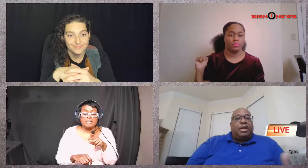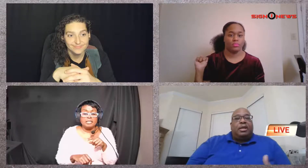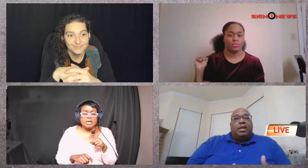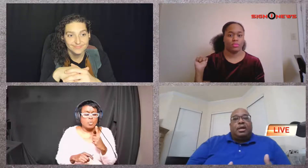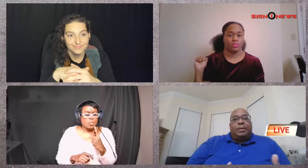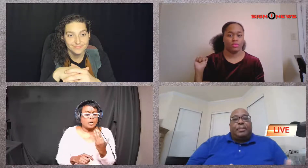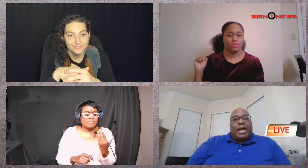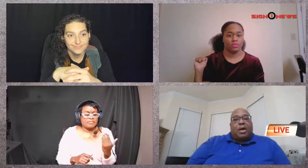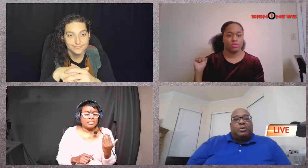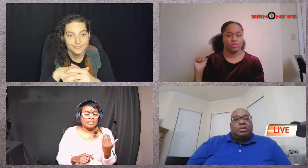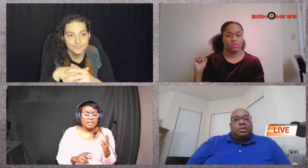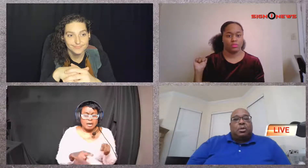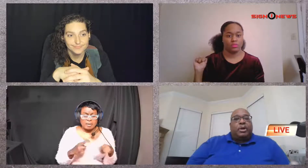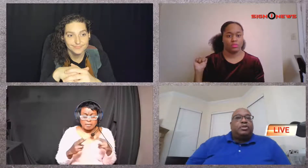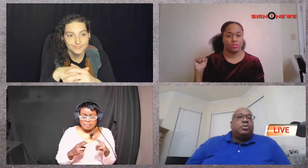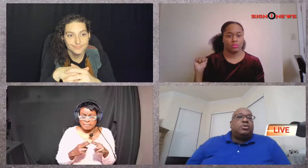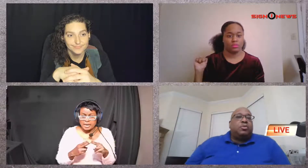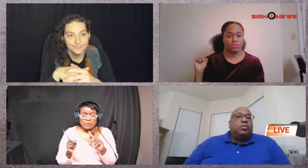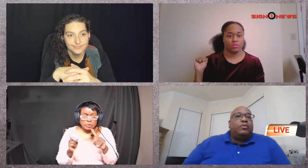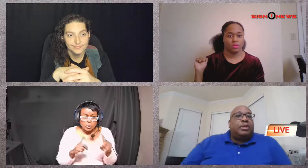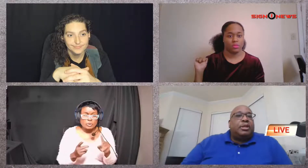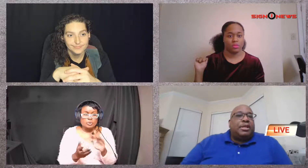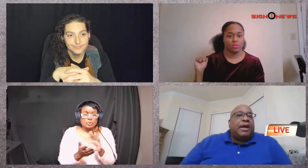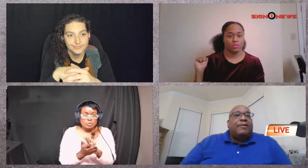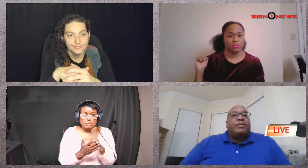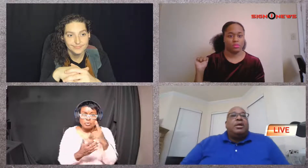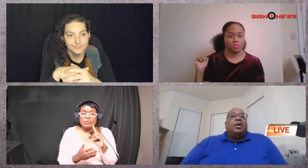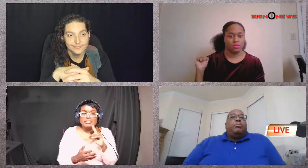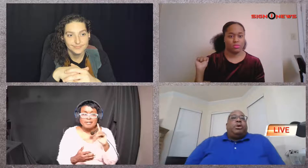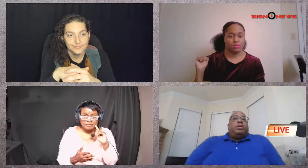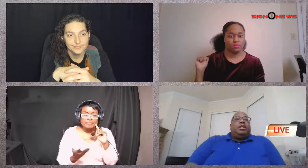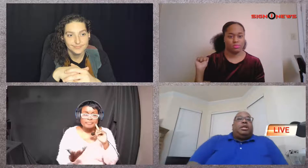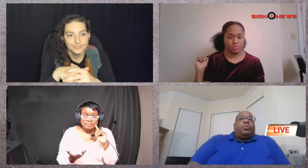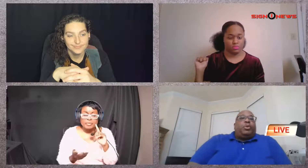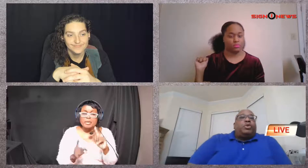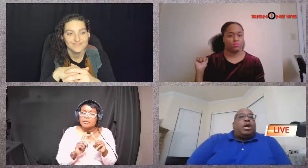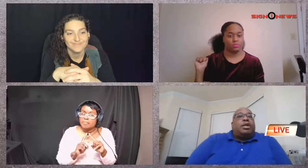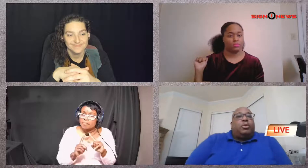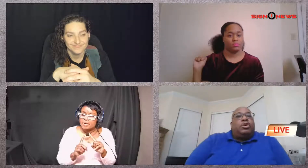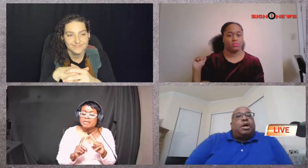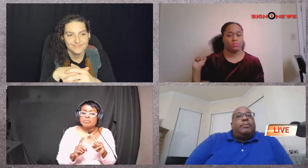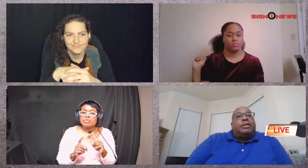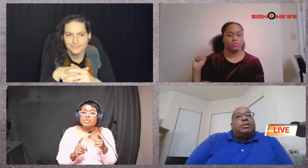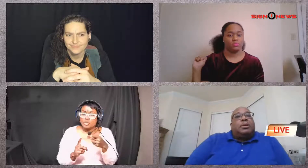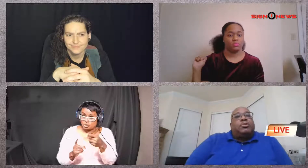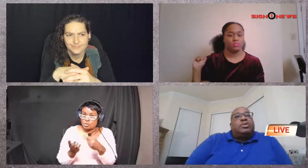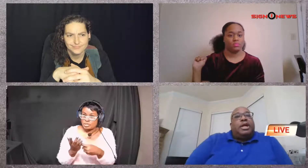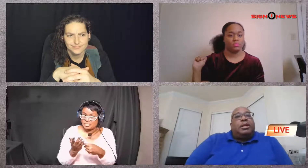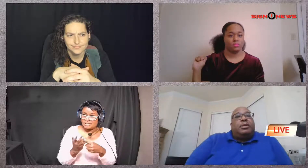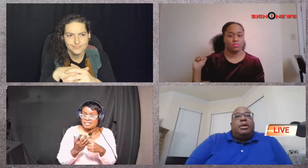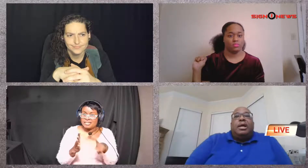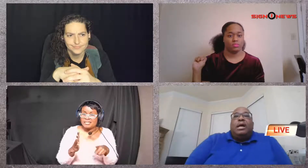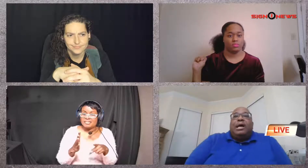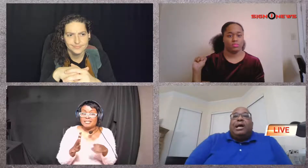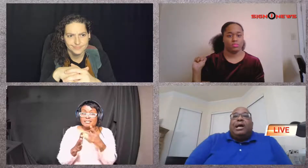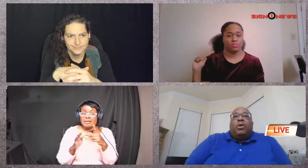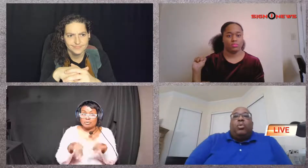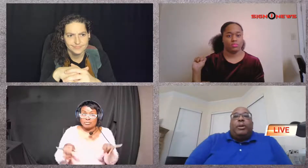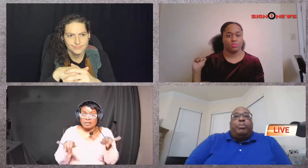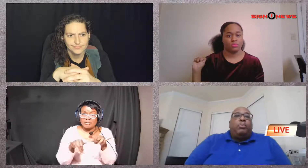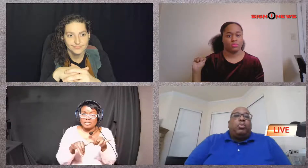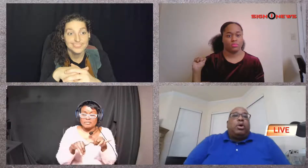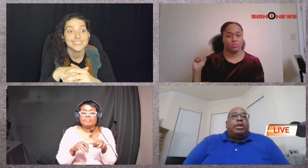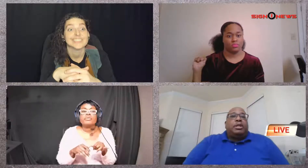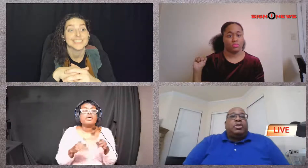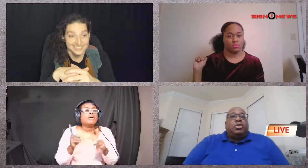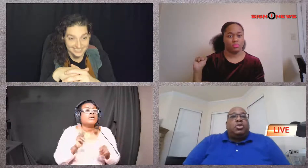one thing about going to a school for the deaf, but you were talking about the double standard.